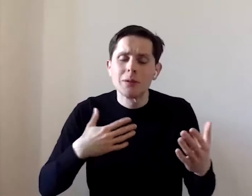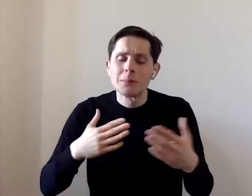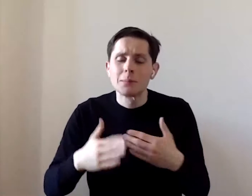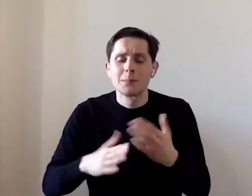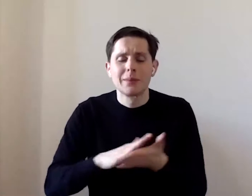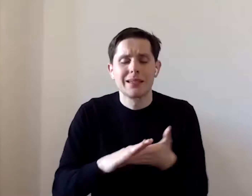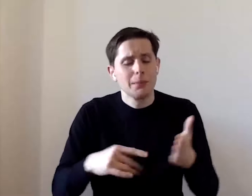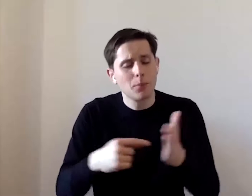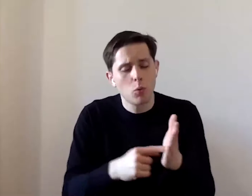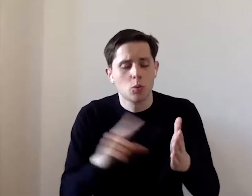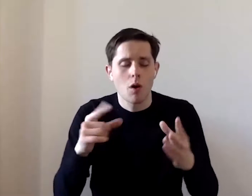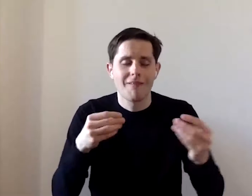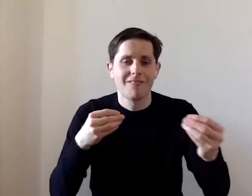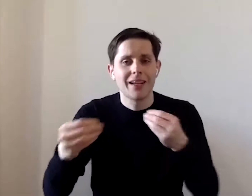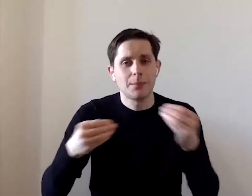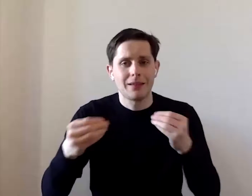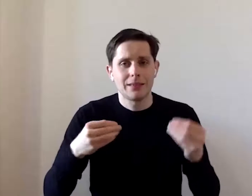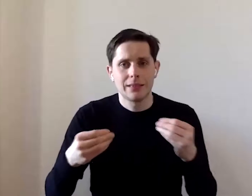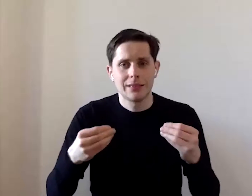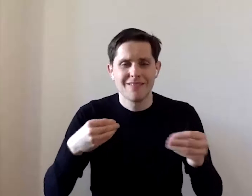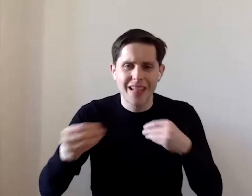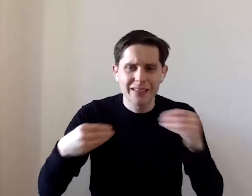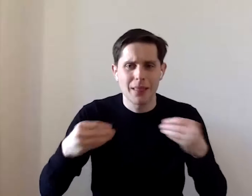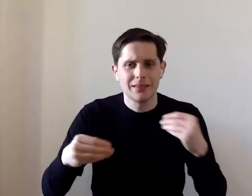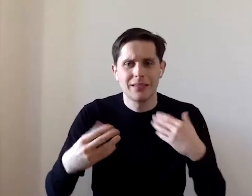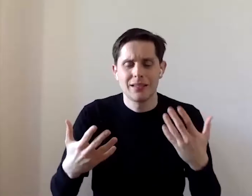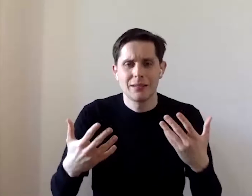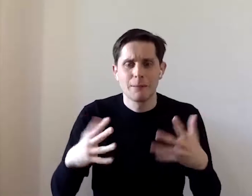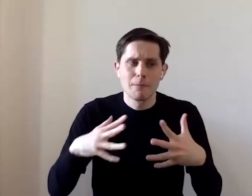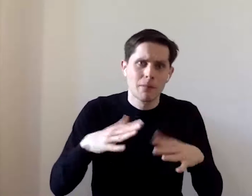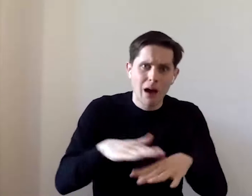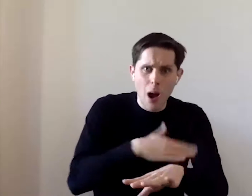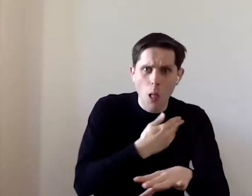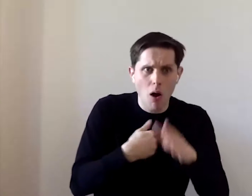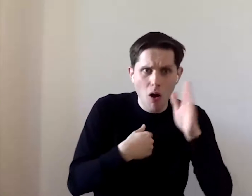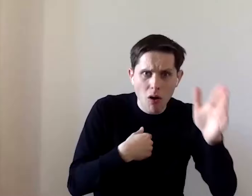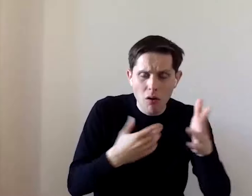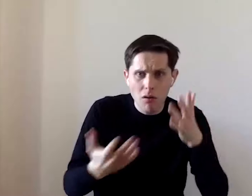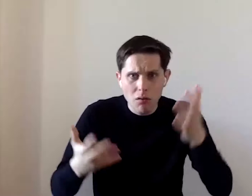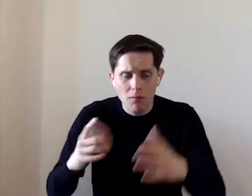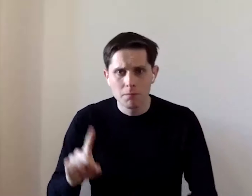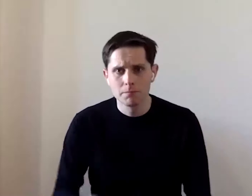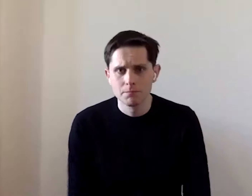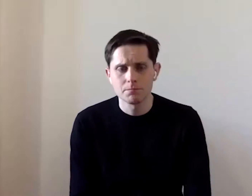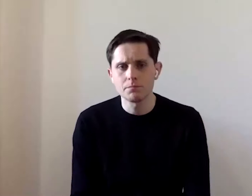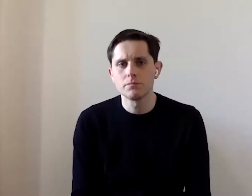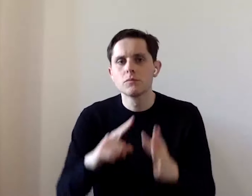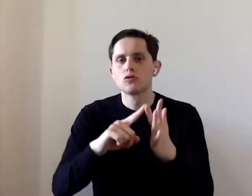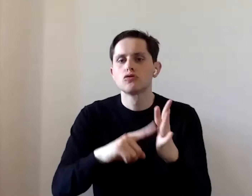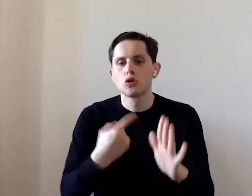And I think it's a challenge in that sense. There needs to be some flexibility and there needs to be a clear template